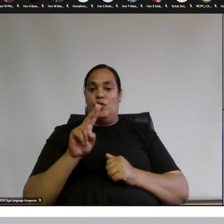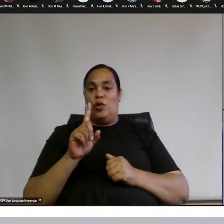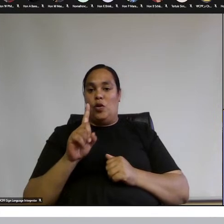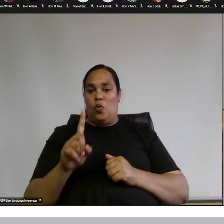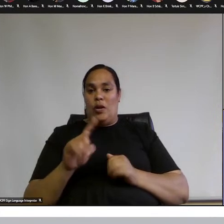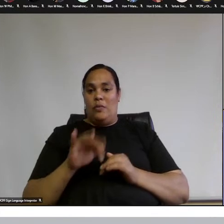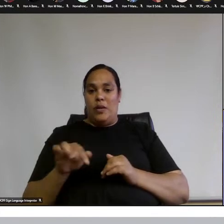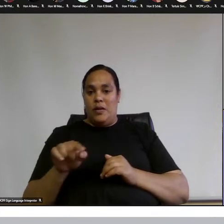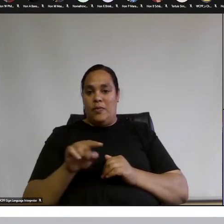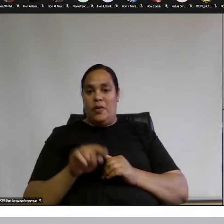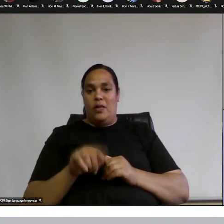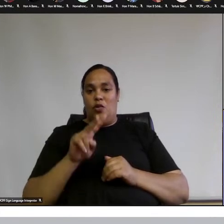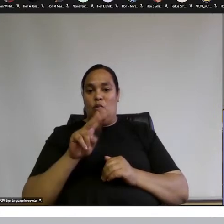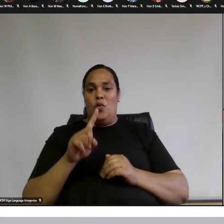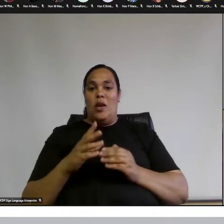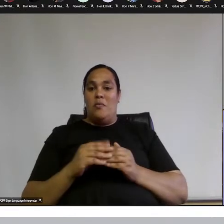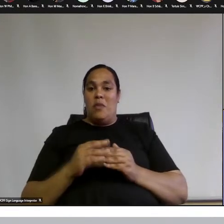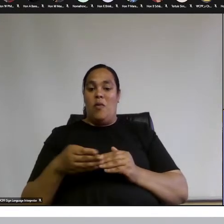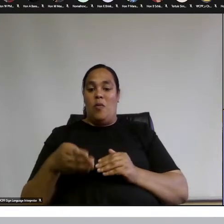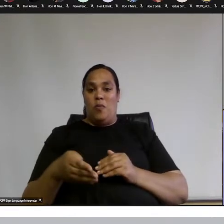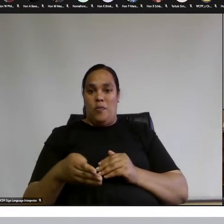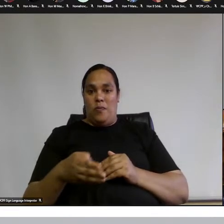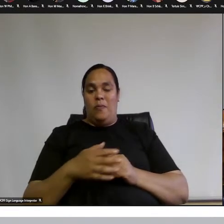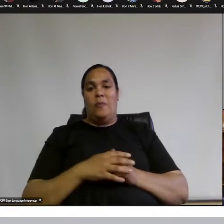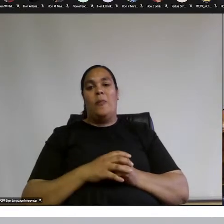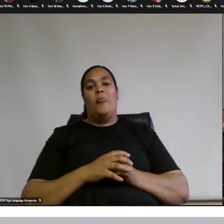people, 21 members present.